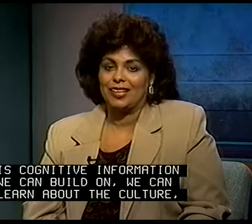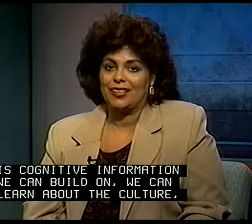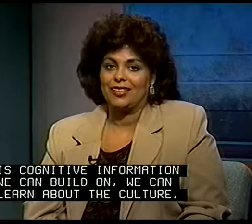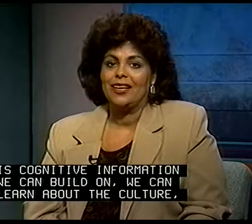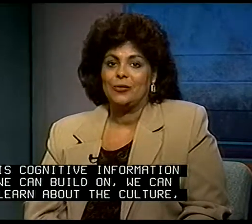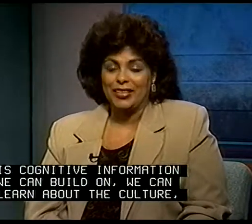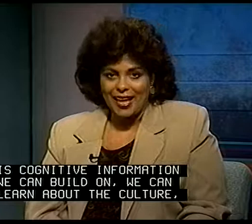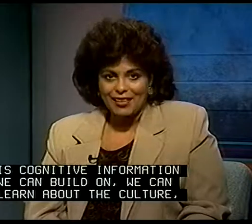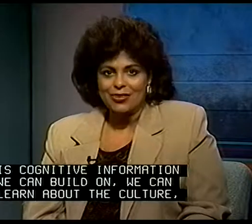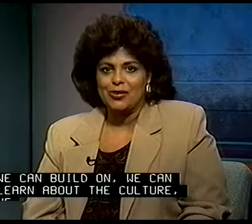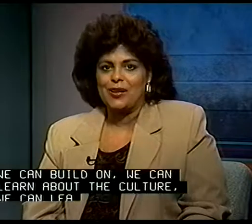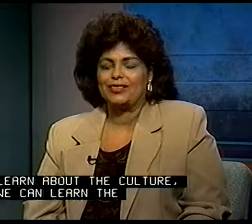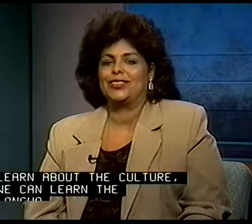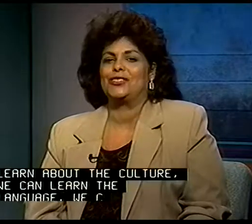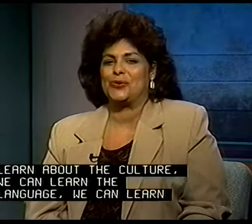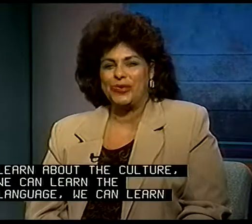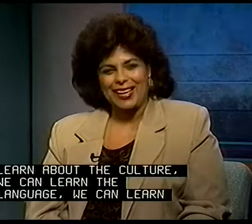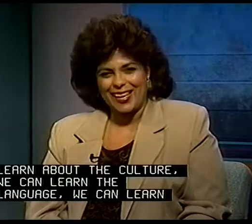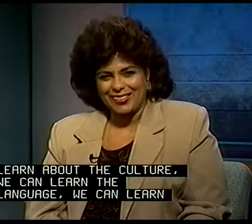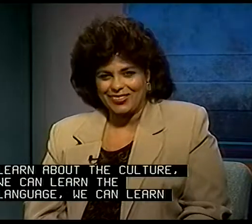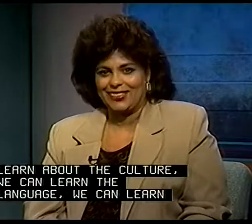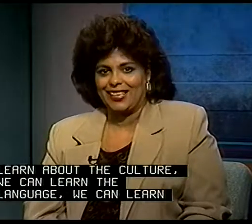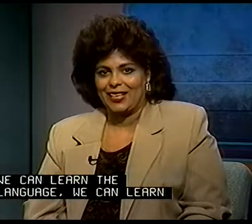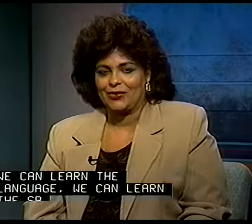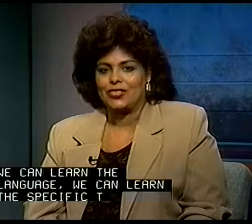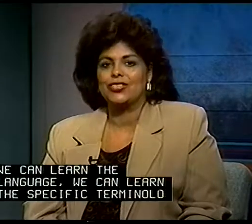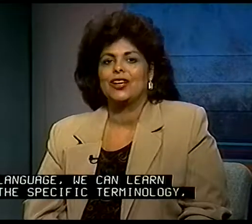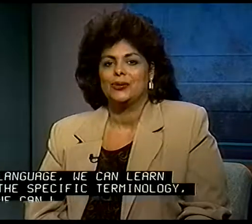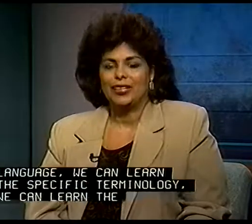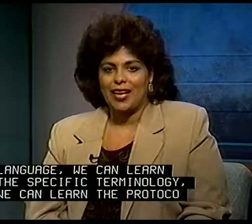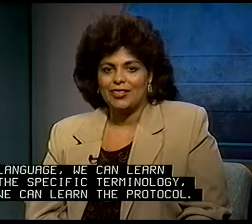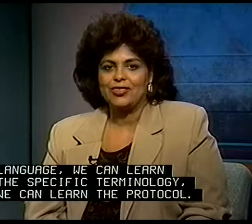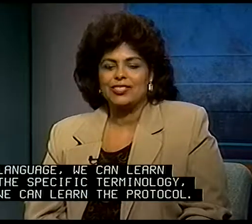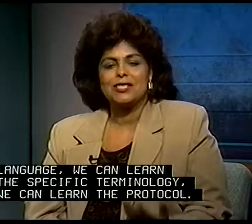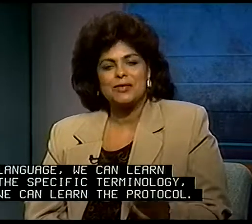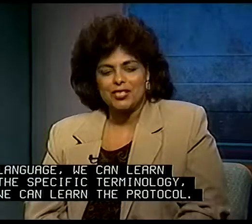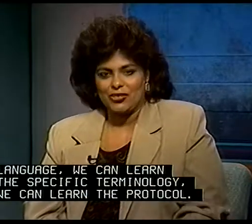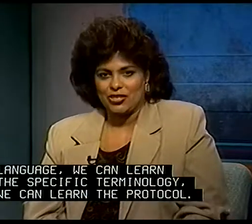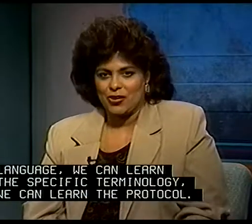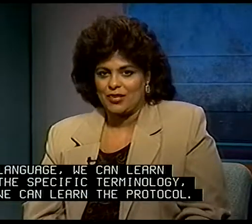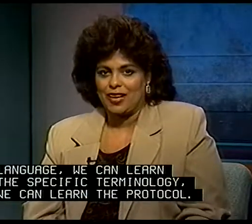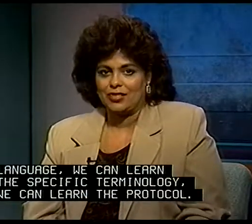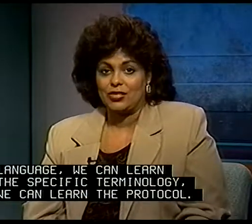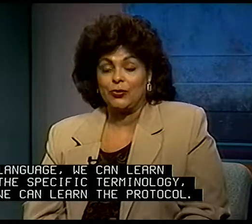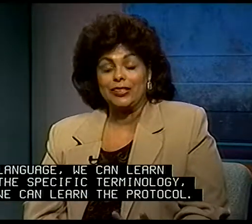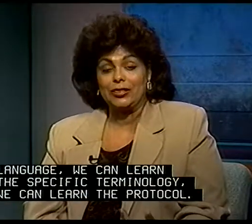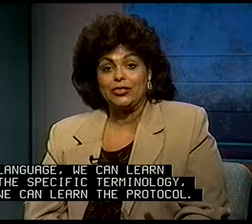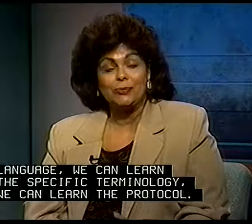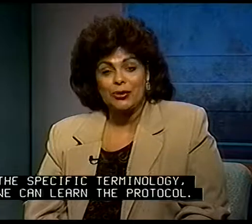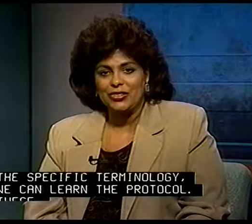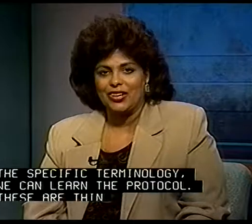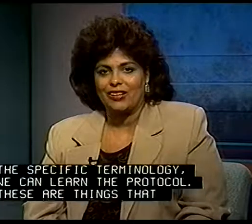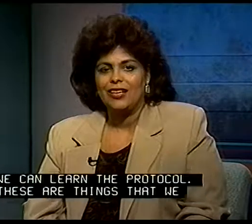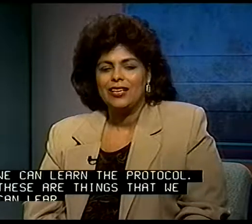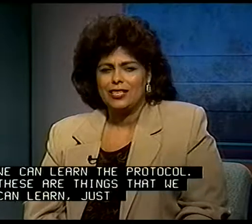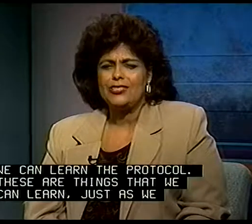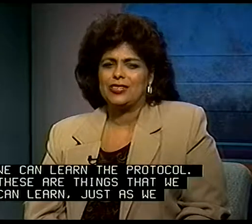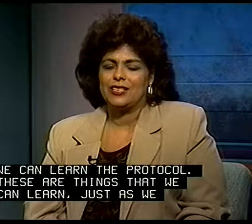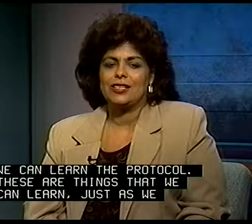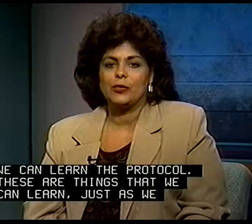on. We can learn about the culture. We can learn the language. We can learn the specific terminology. We can learn the protocol. These are things that we